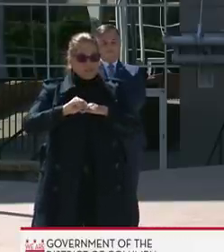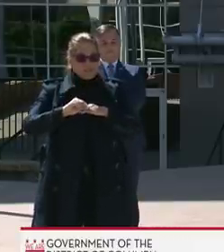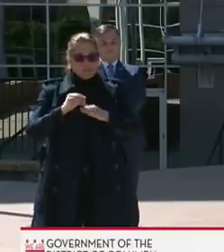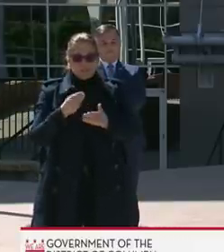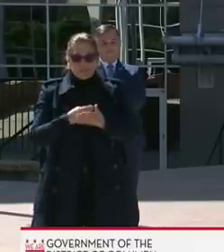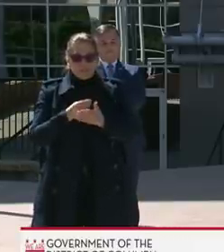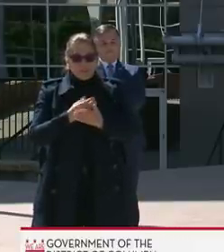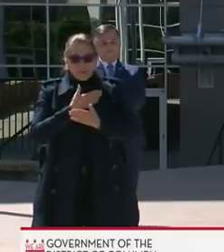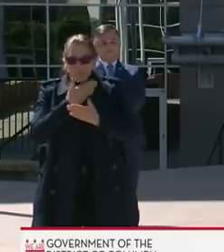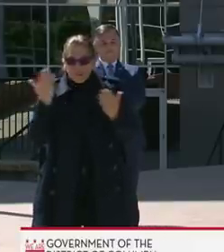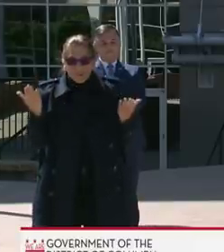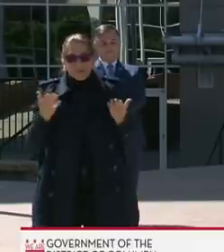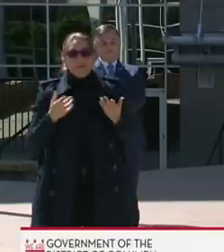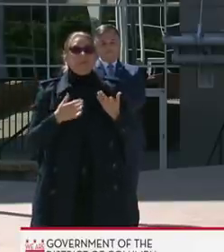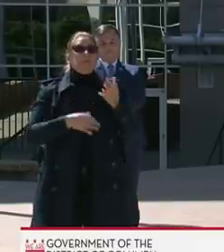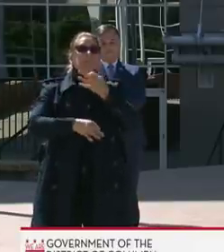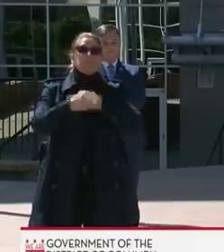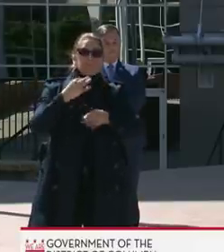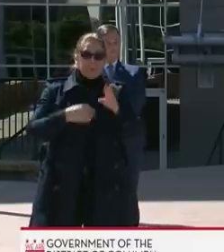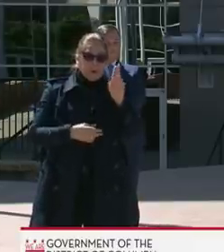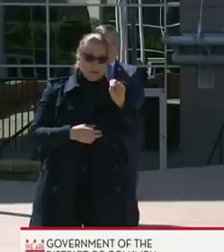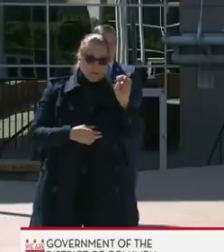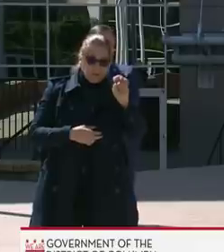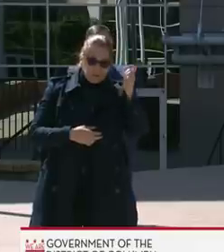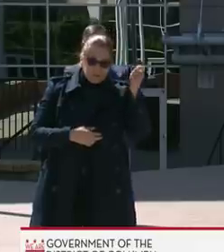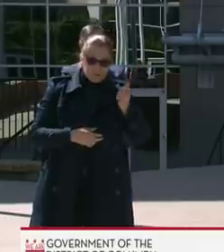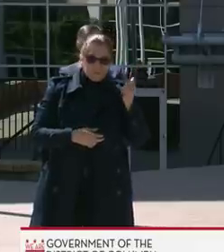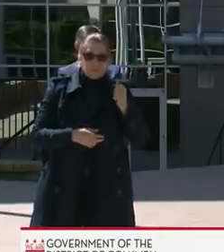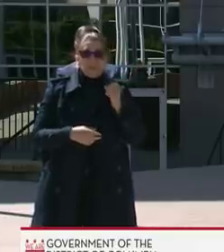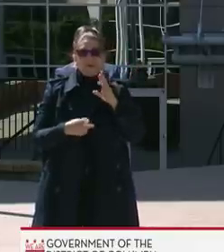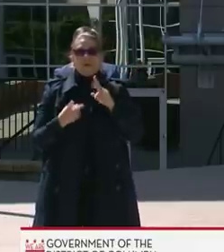insurance or the federal relief payments.